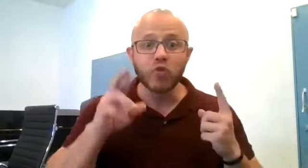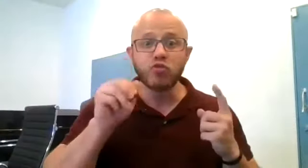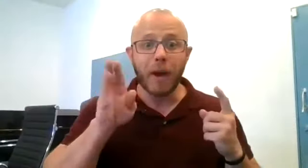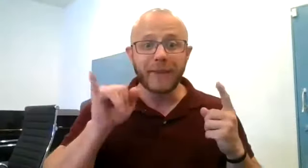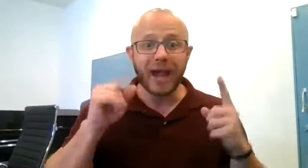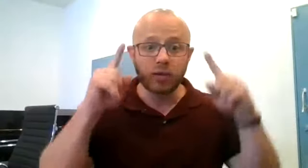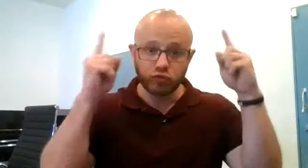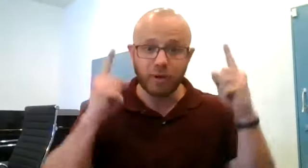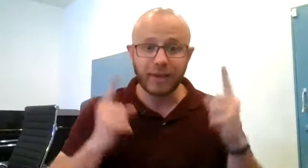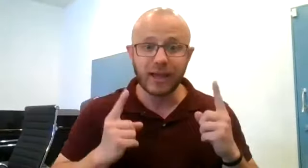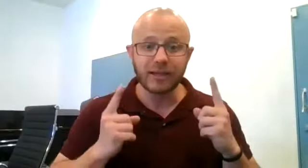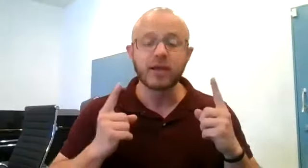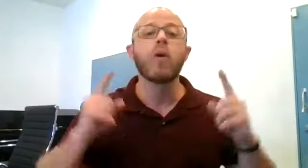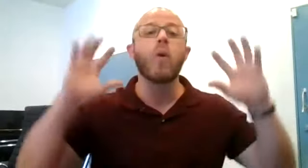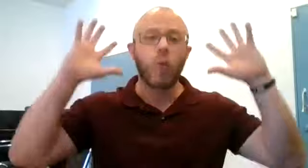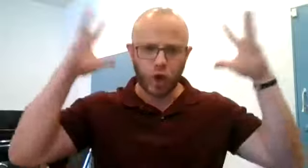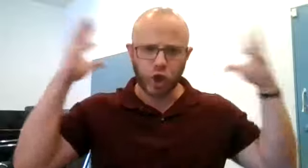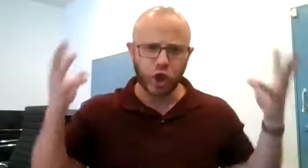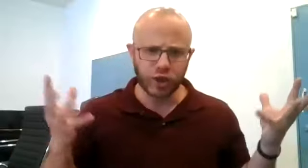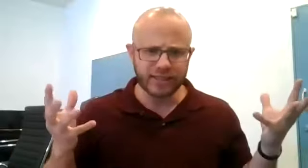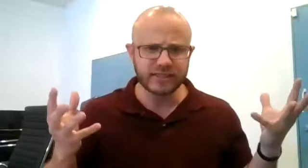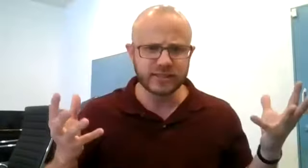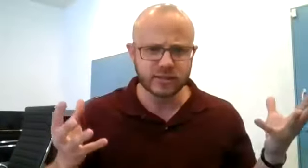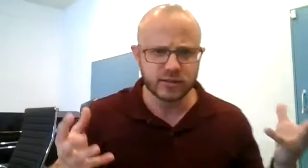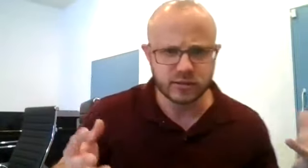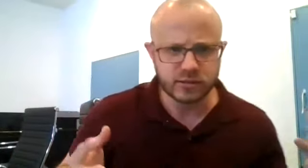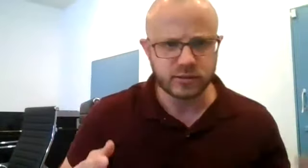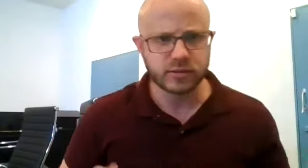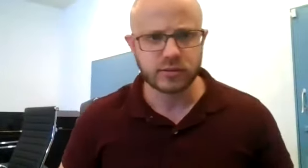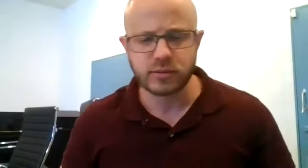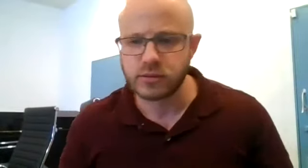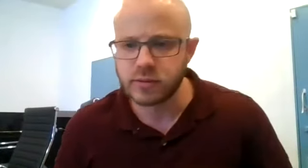Some are like that if they're a rabbi, yeah. Or curly if they have full curly hair.